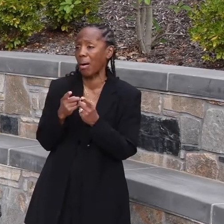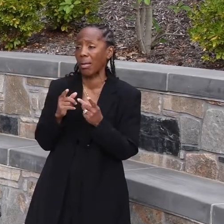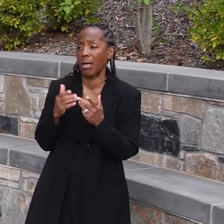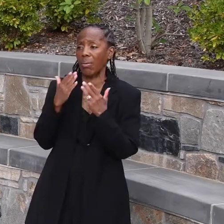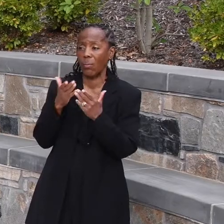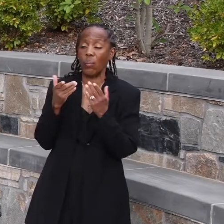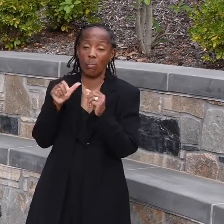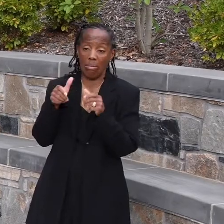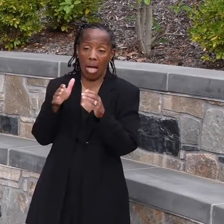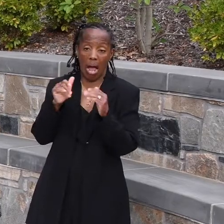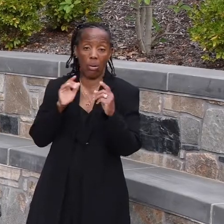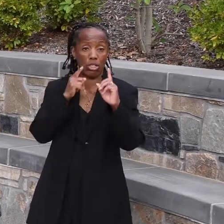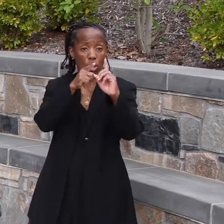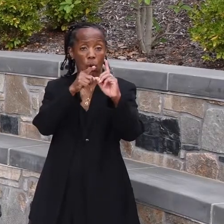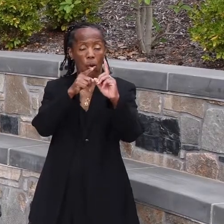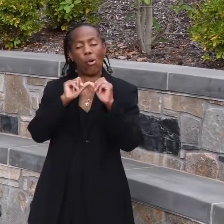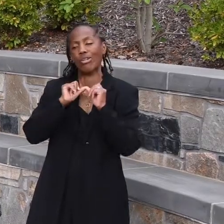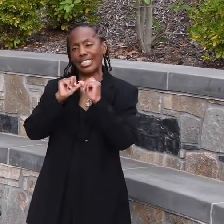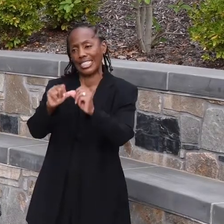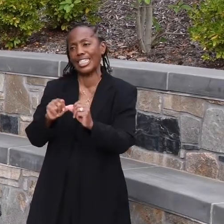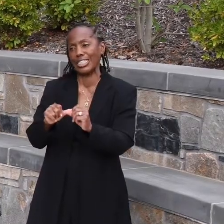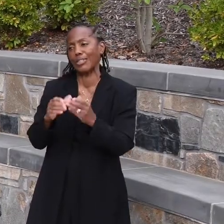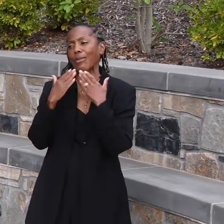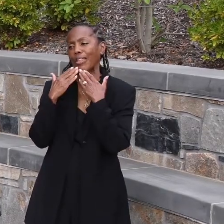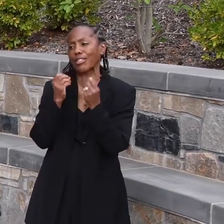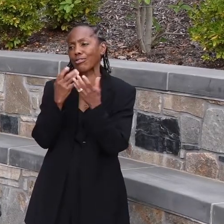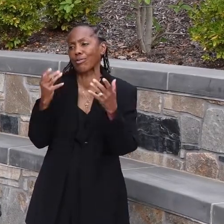we hope to continue this journey. Thank you so much.